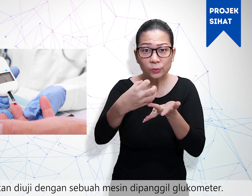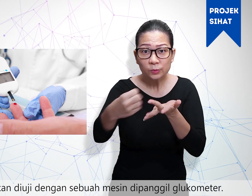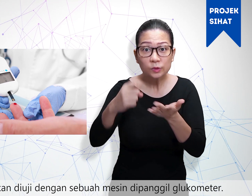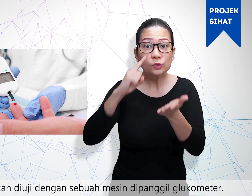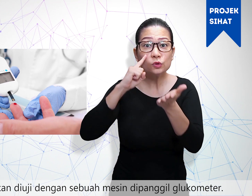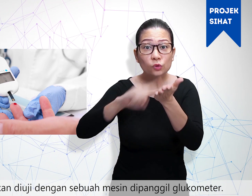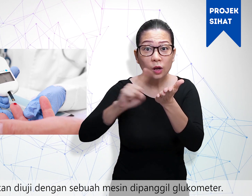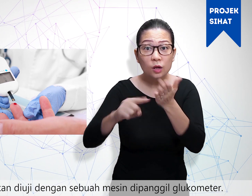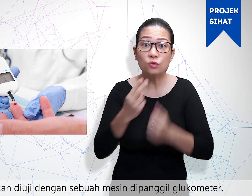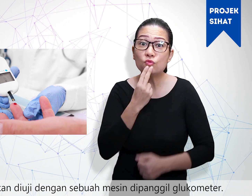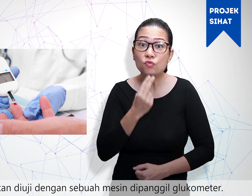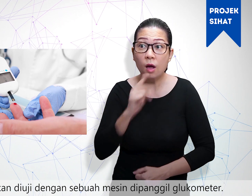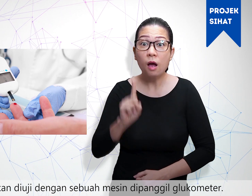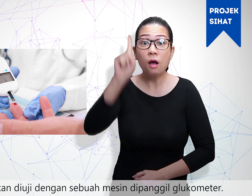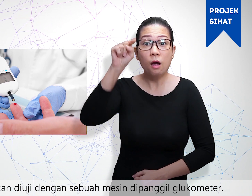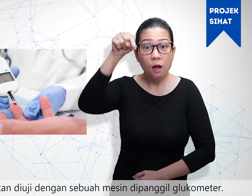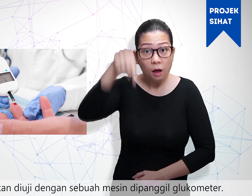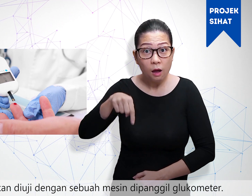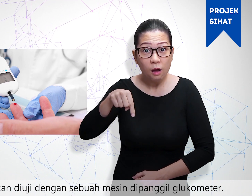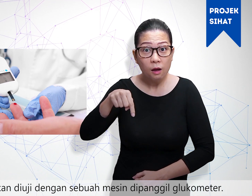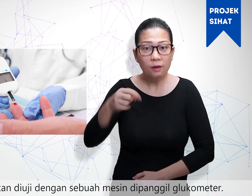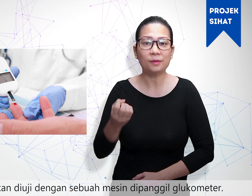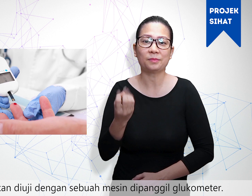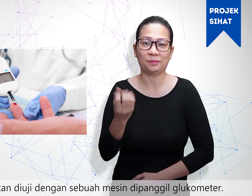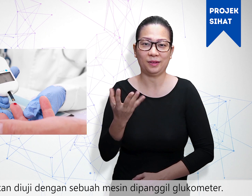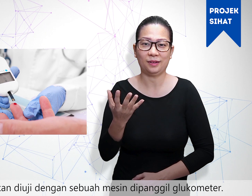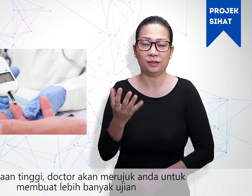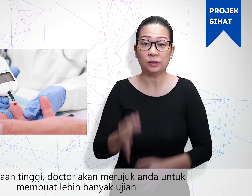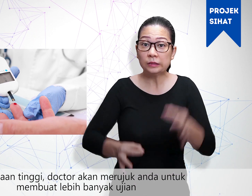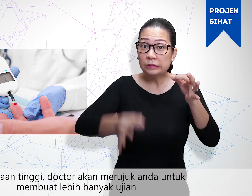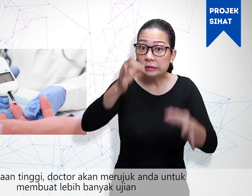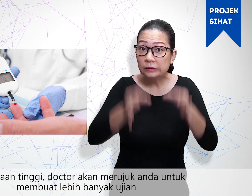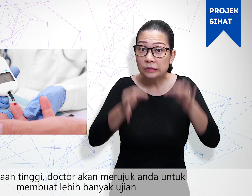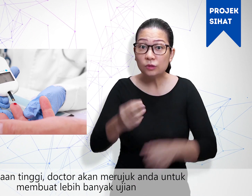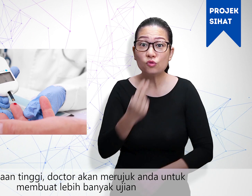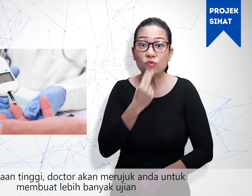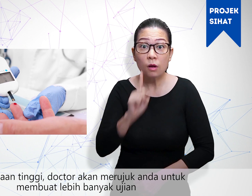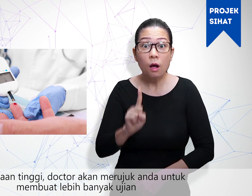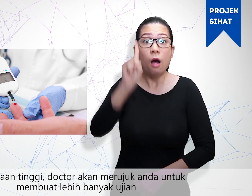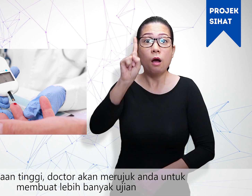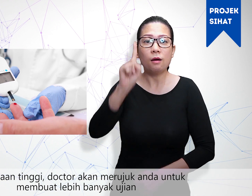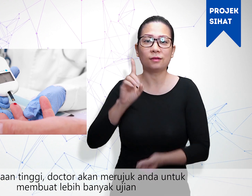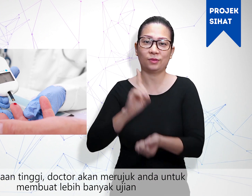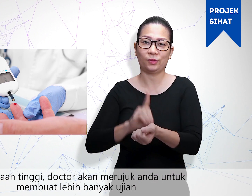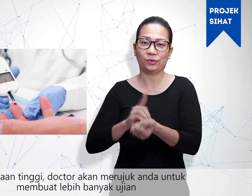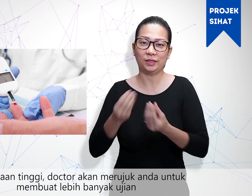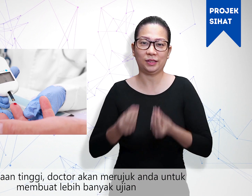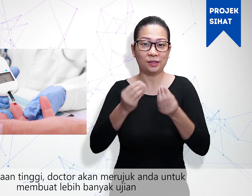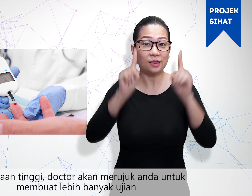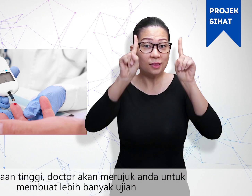small machine called the glucometer. If the reading is high, the doctor will